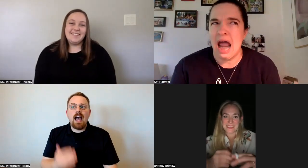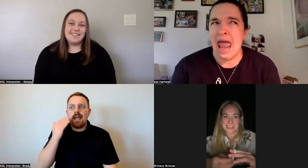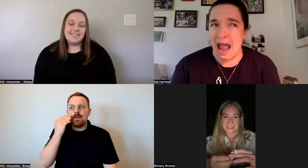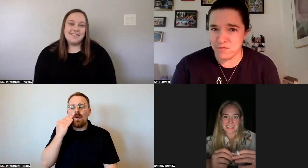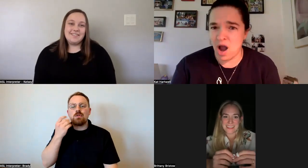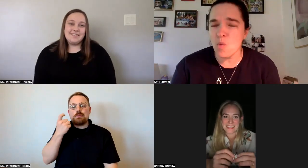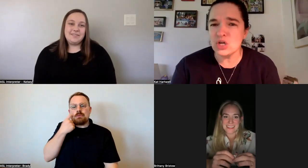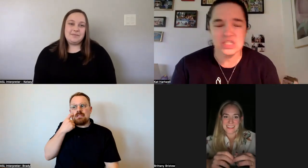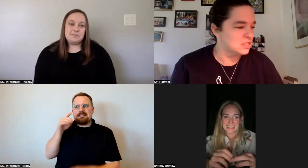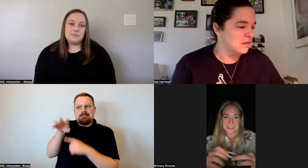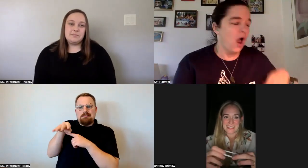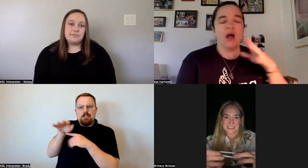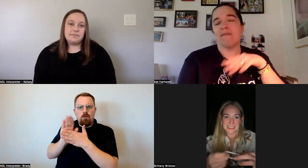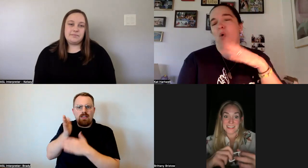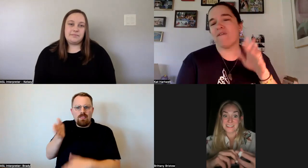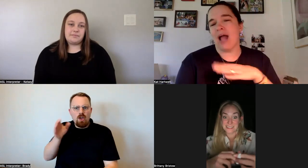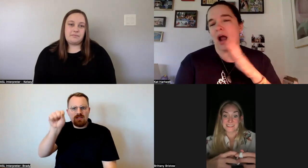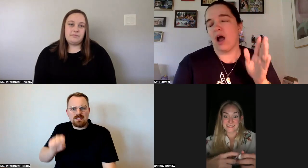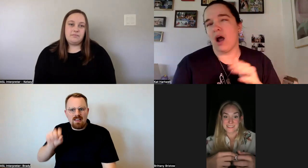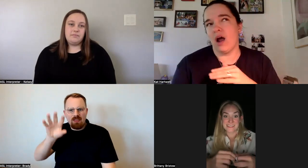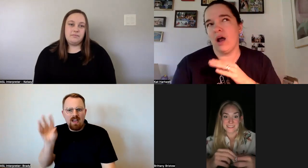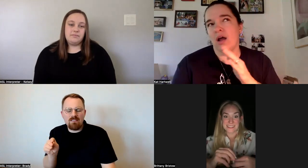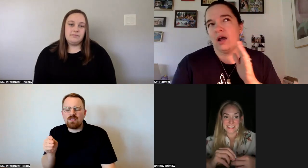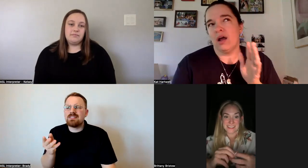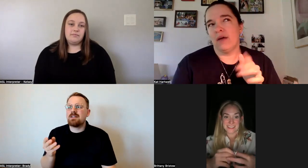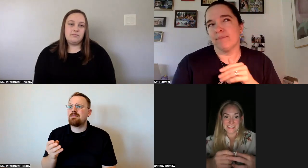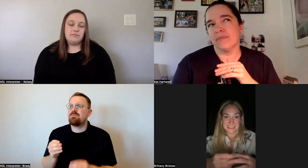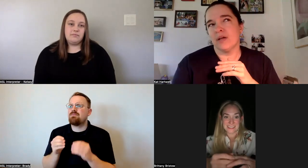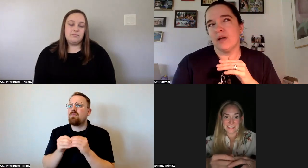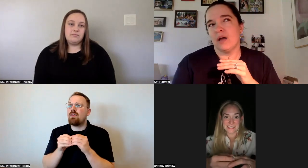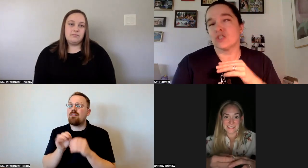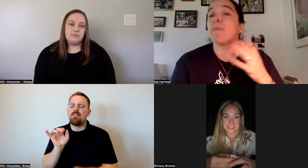in Africa, which is more of like a